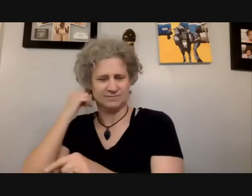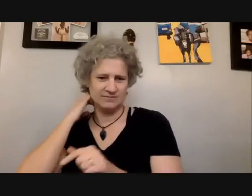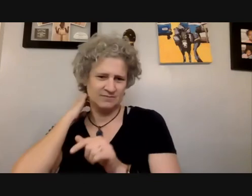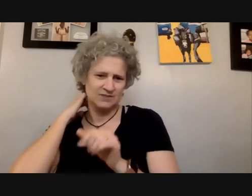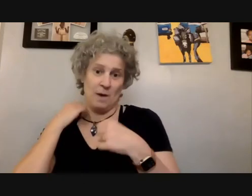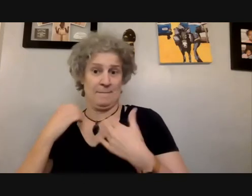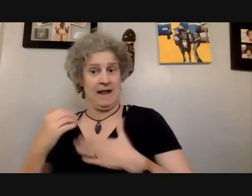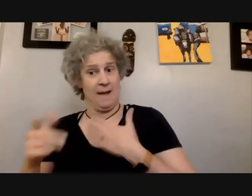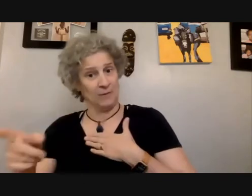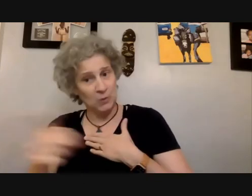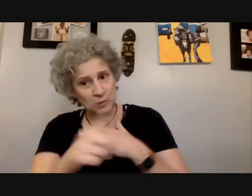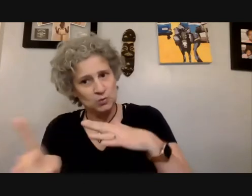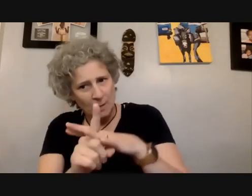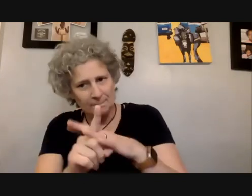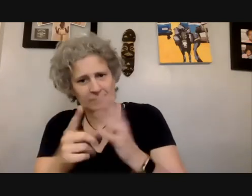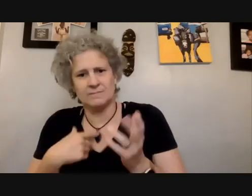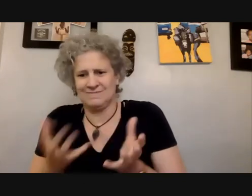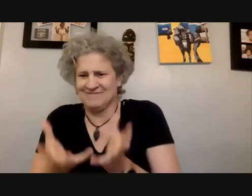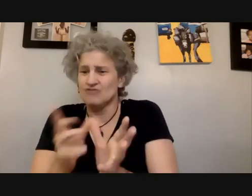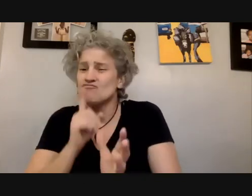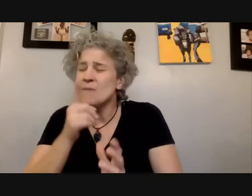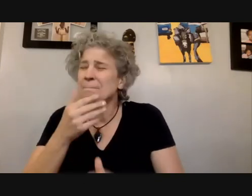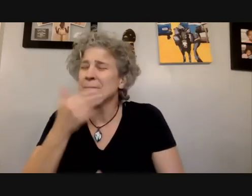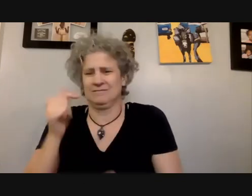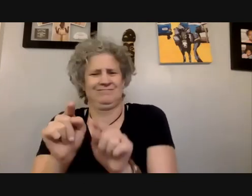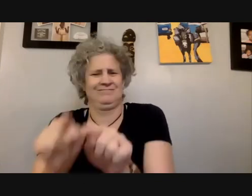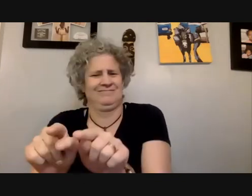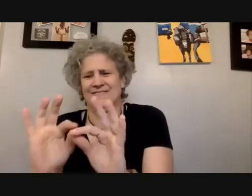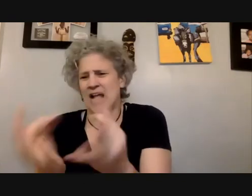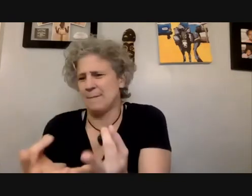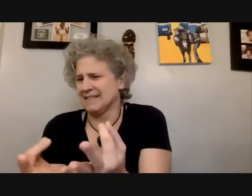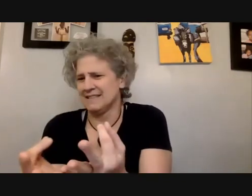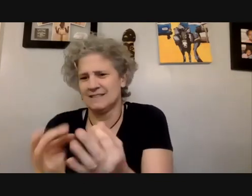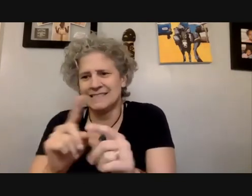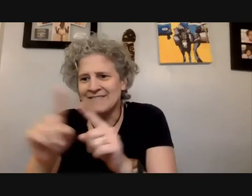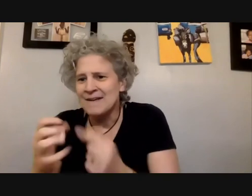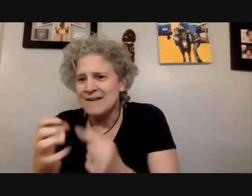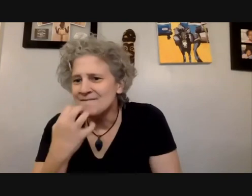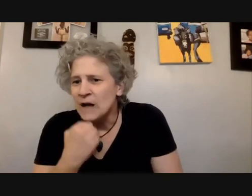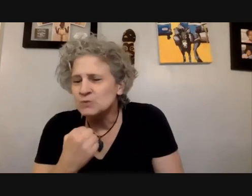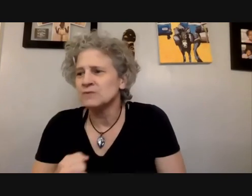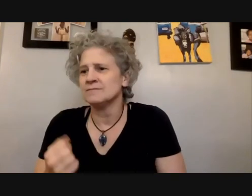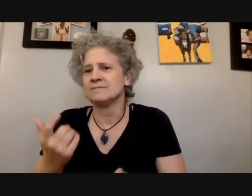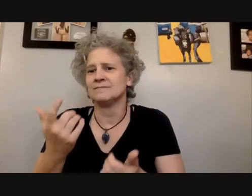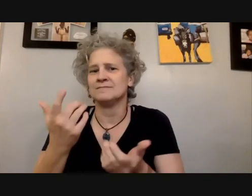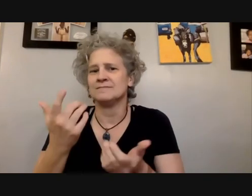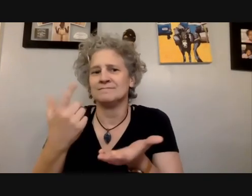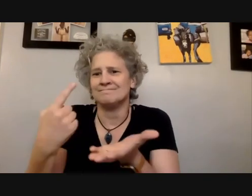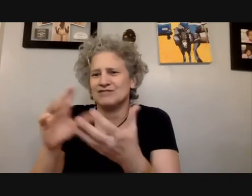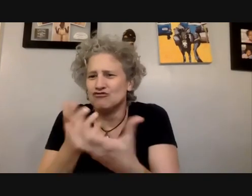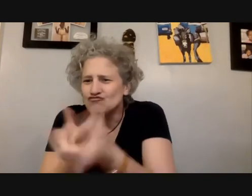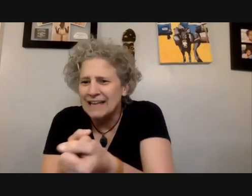they do have that direct communication access with. So I'm thrilled that you guys are here tonight, because really